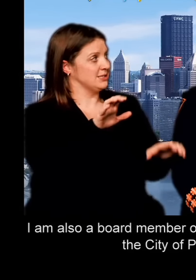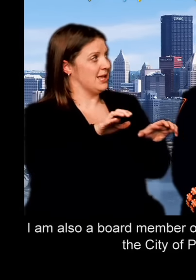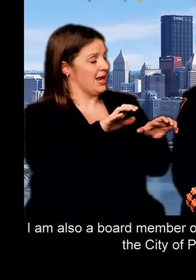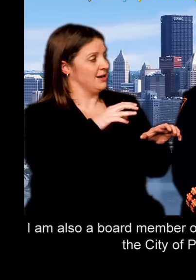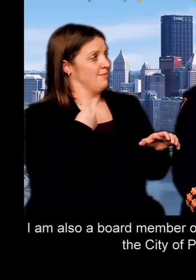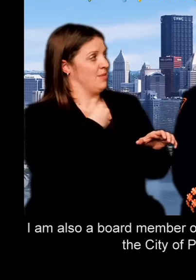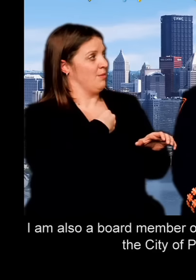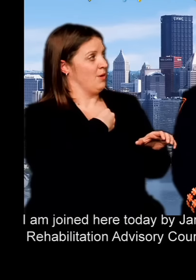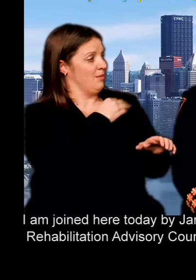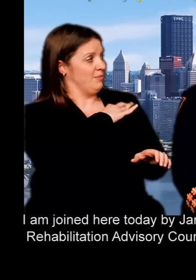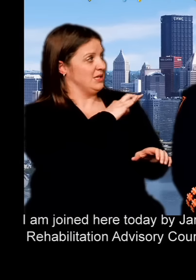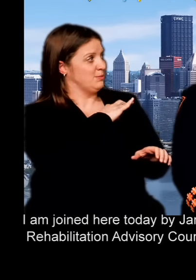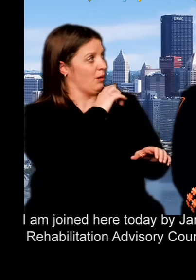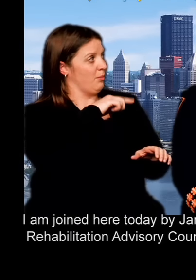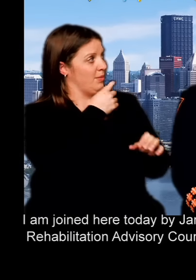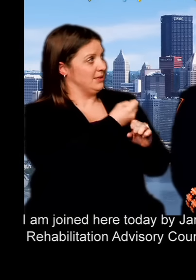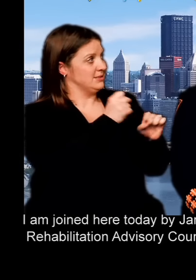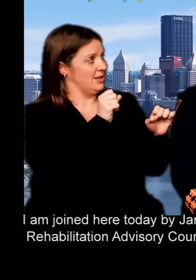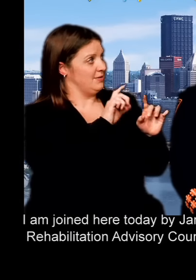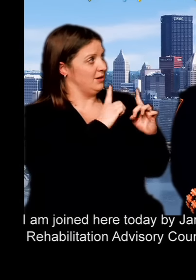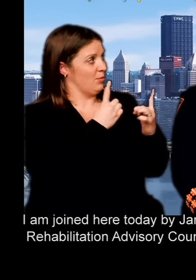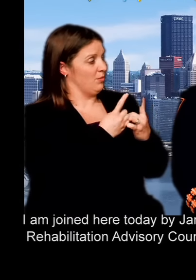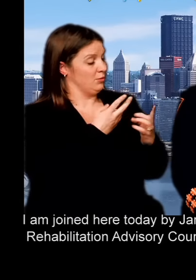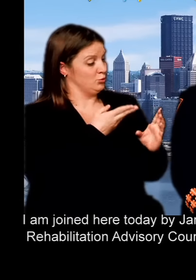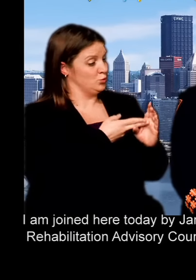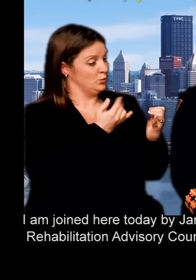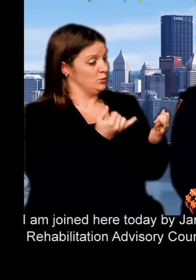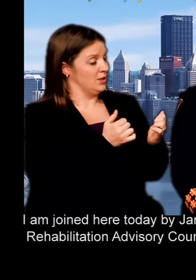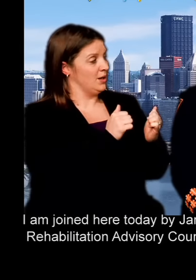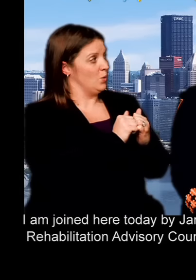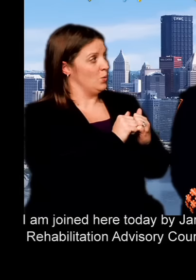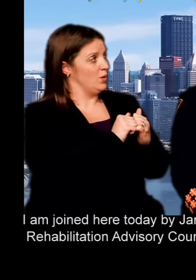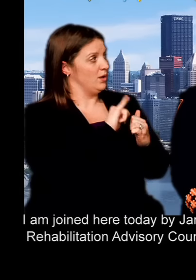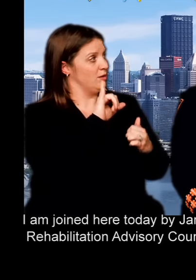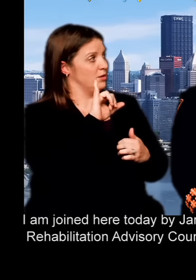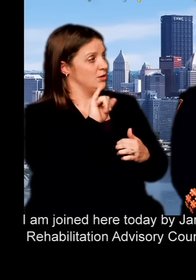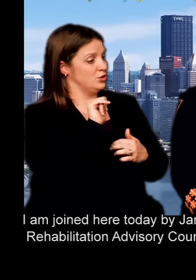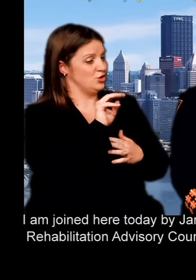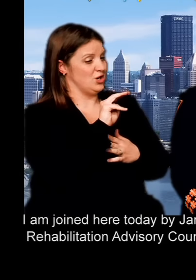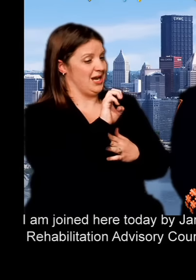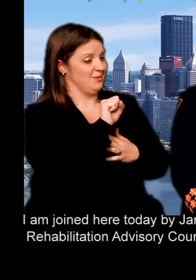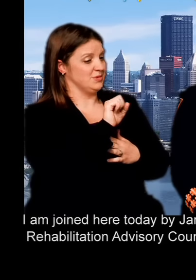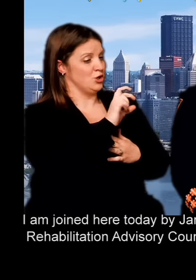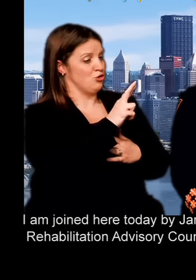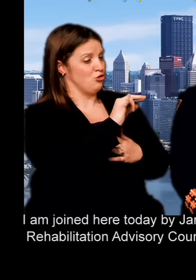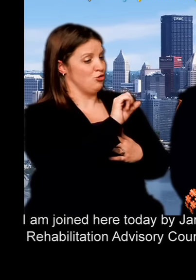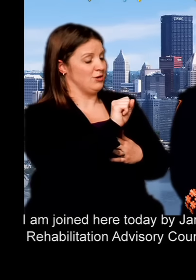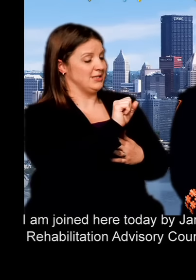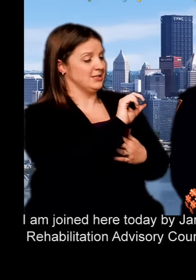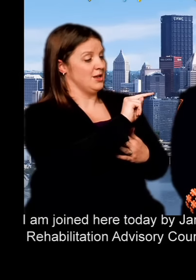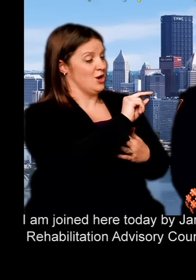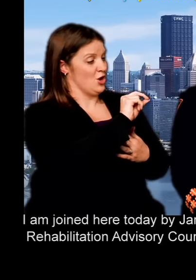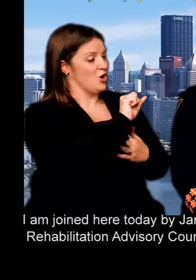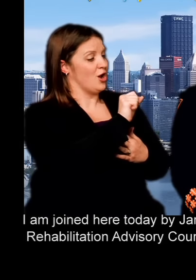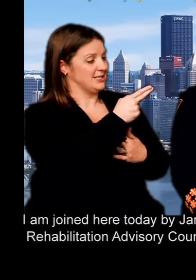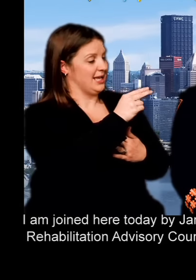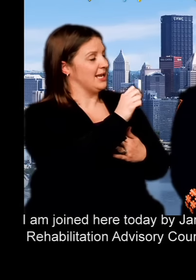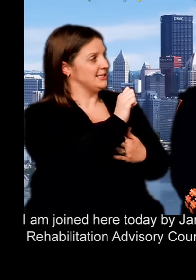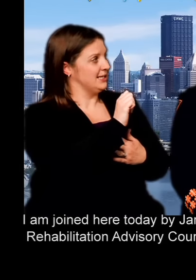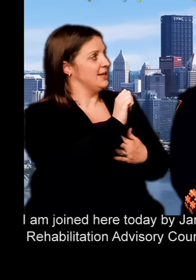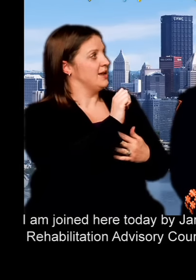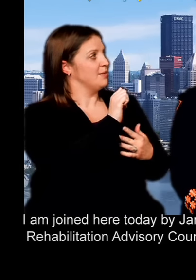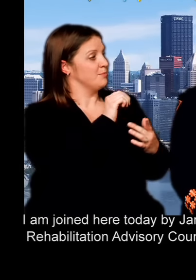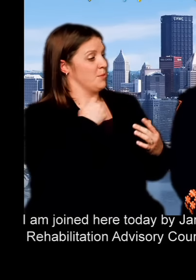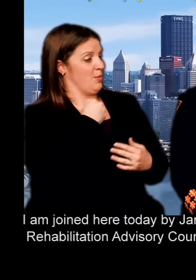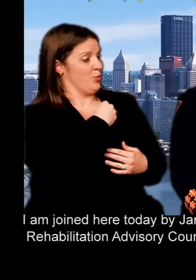Public Safety Department. I am joined here today by James Chris Noskasey, a member